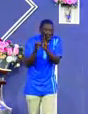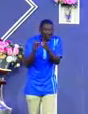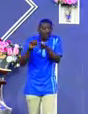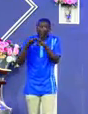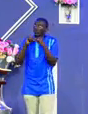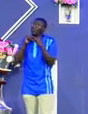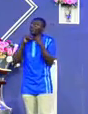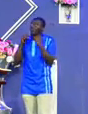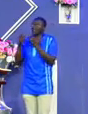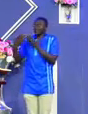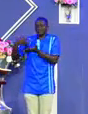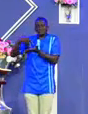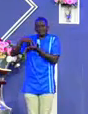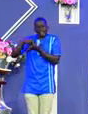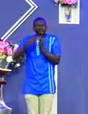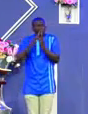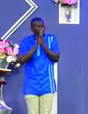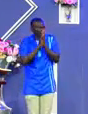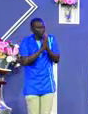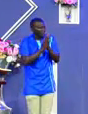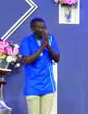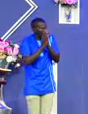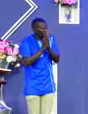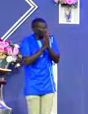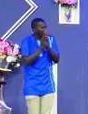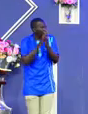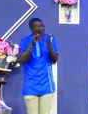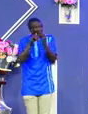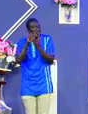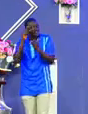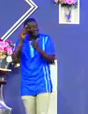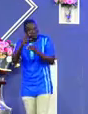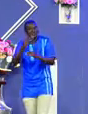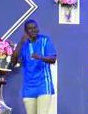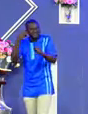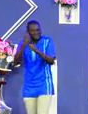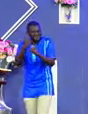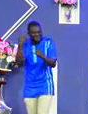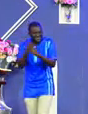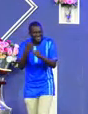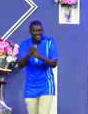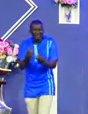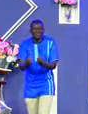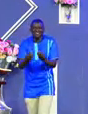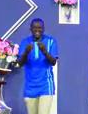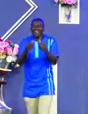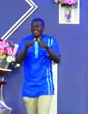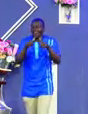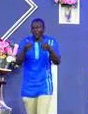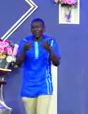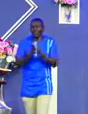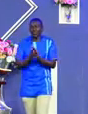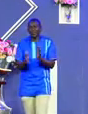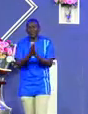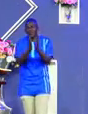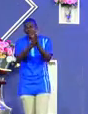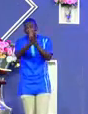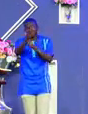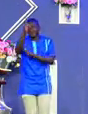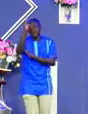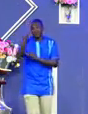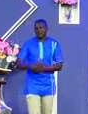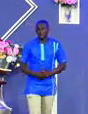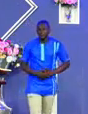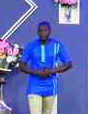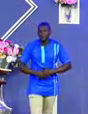wano okusaba, when the pastors rise up here to pray, kigenda kutukolerwa, it will be done unto us. Yes, yebazibwe.